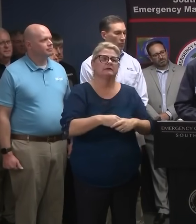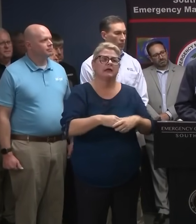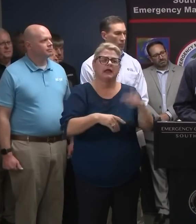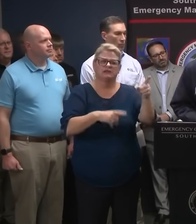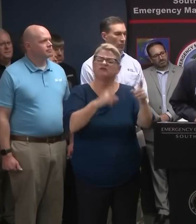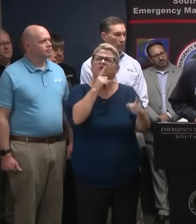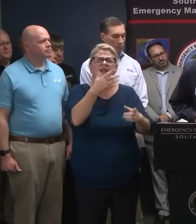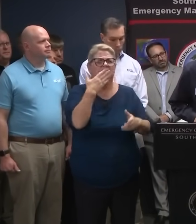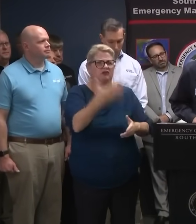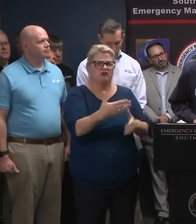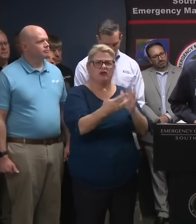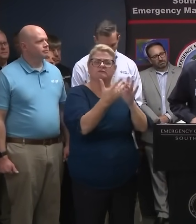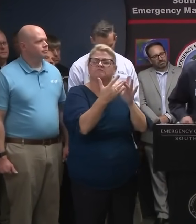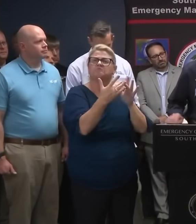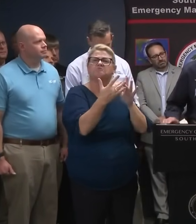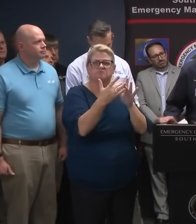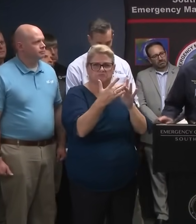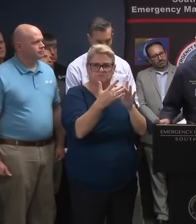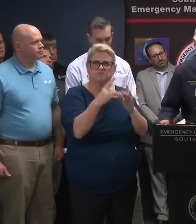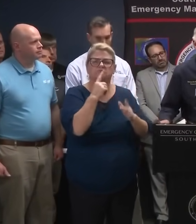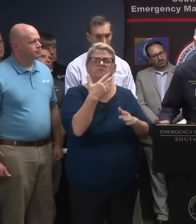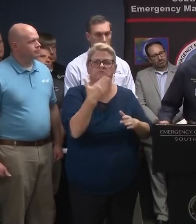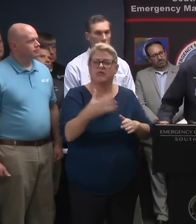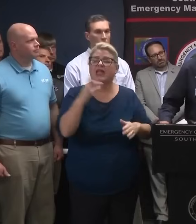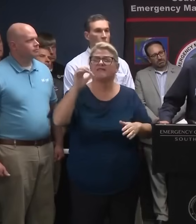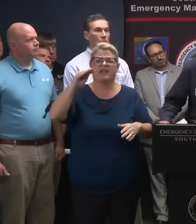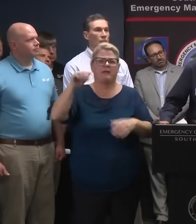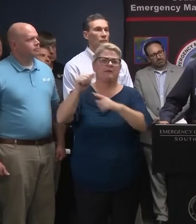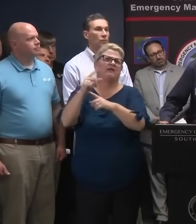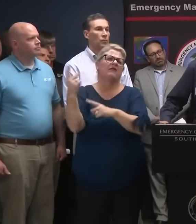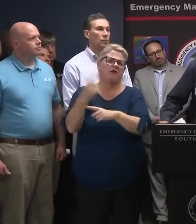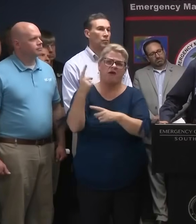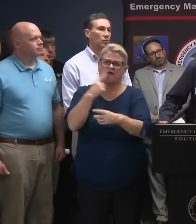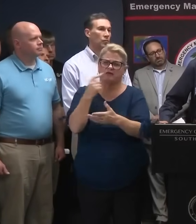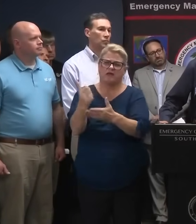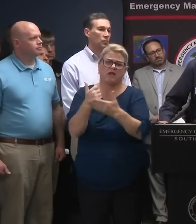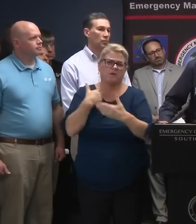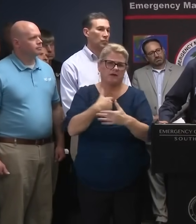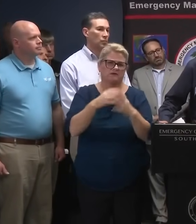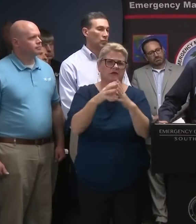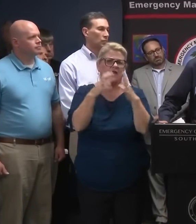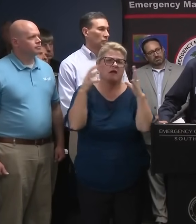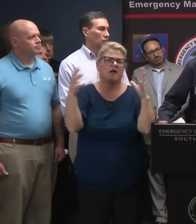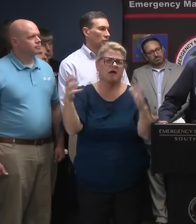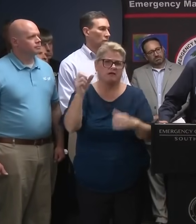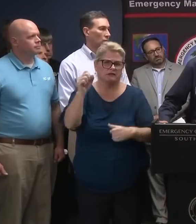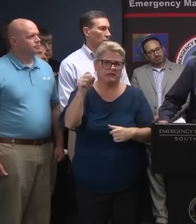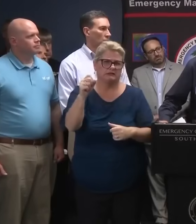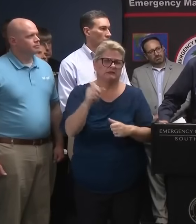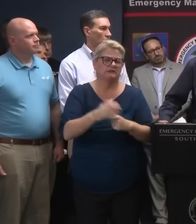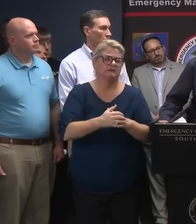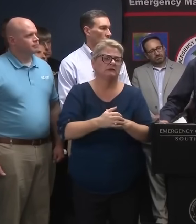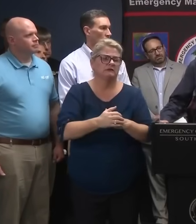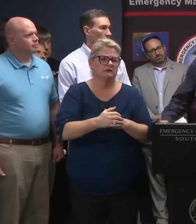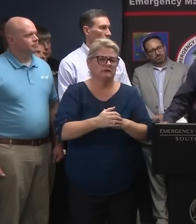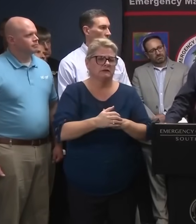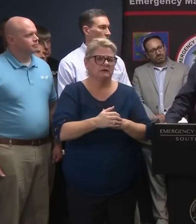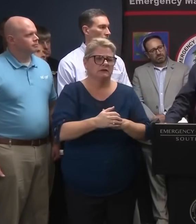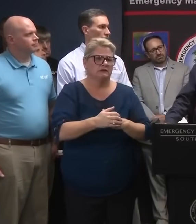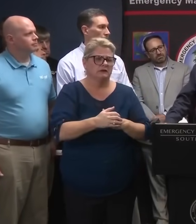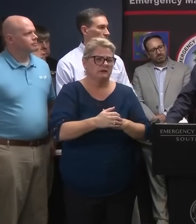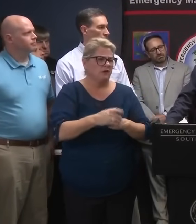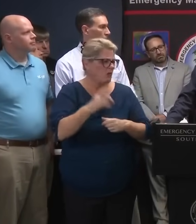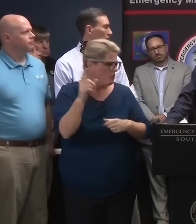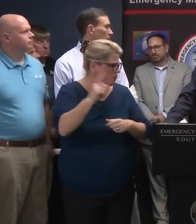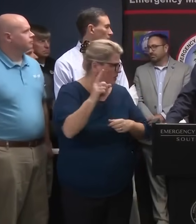good about staying in touch. And FEMA has always been a big help. And we have,